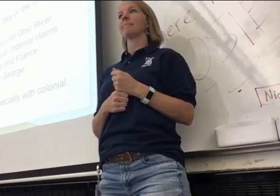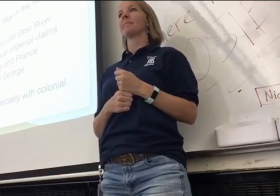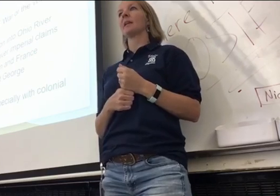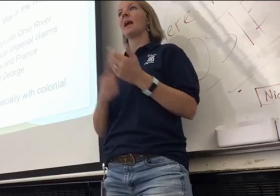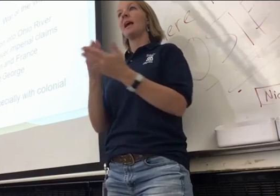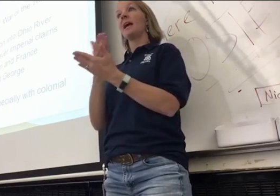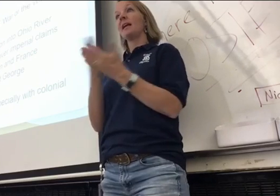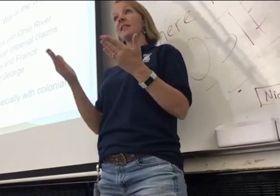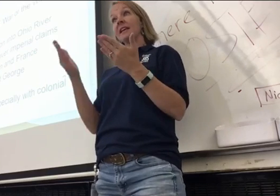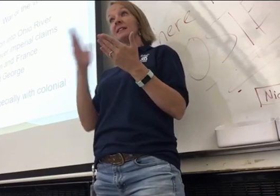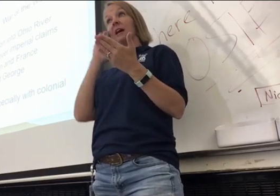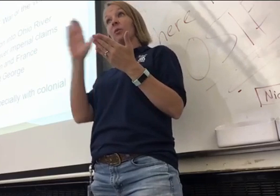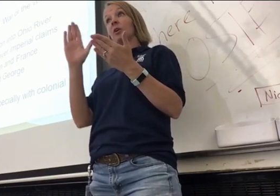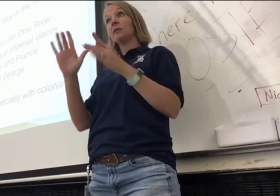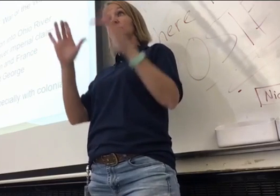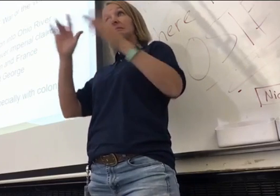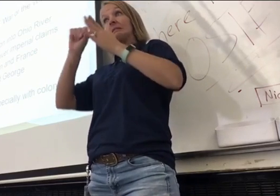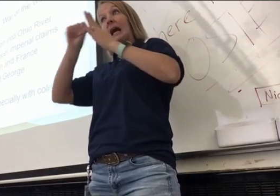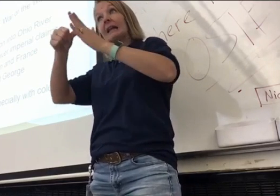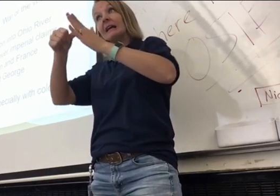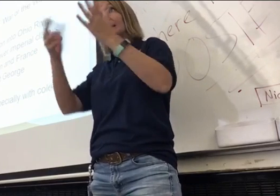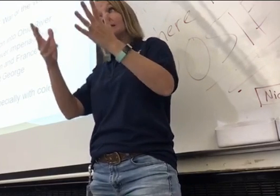And things that I would highlight.